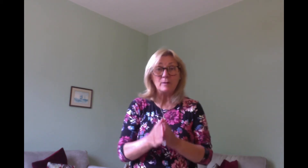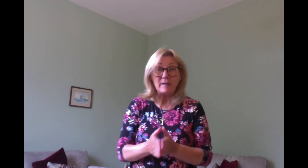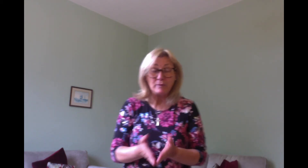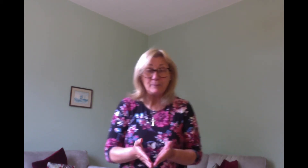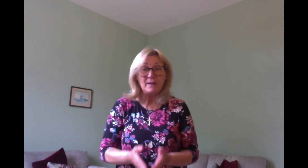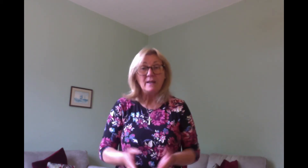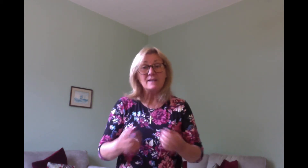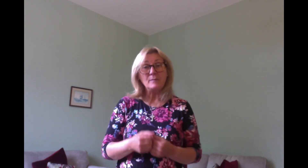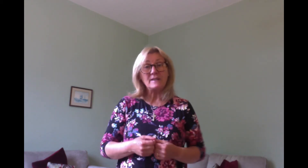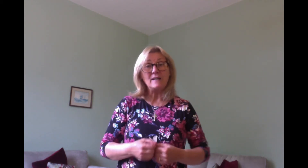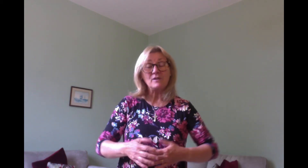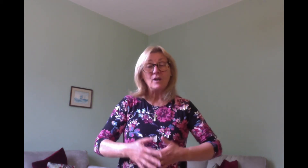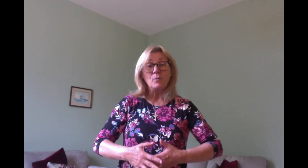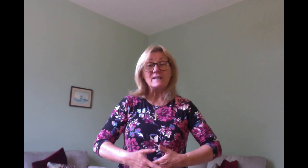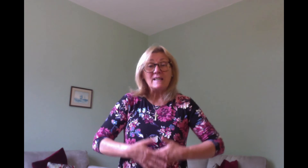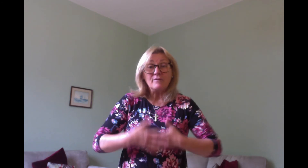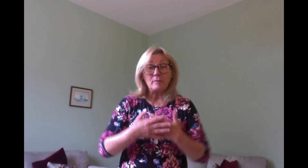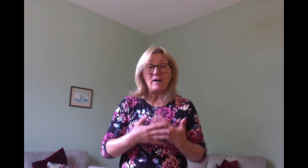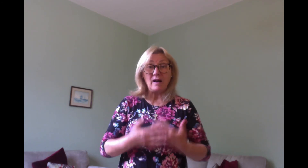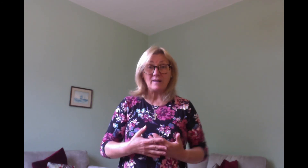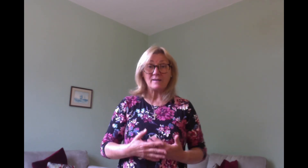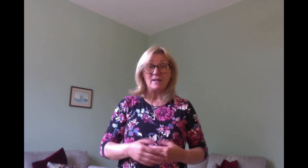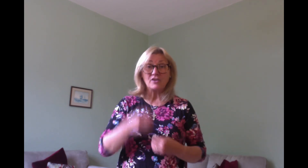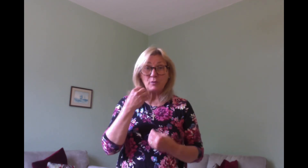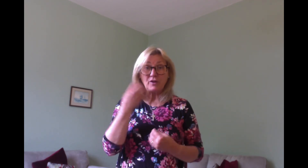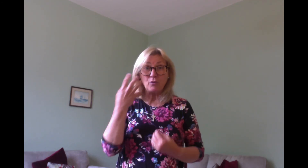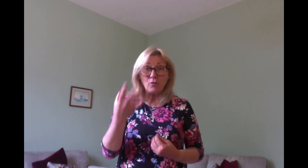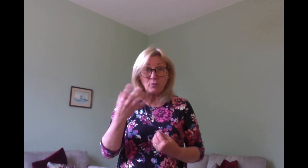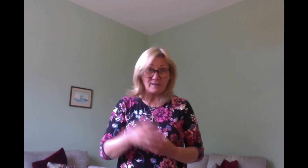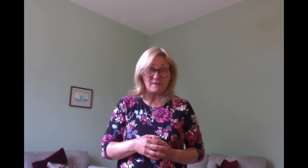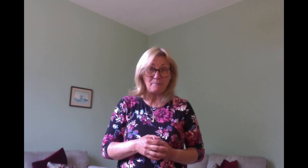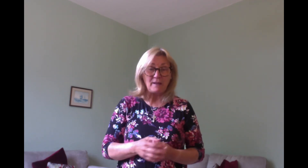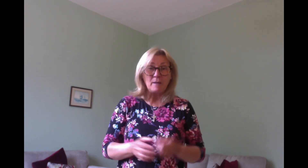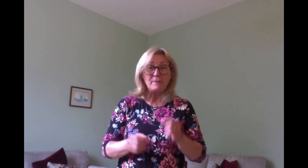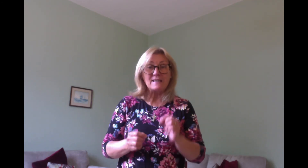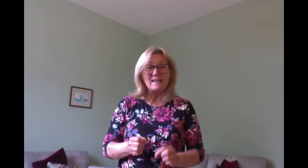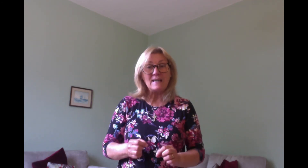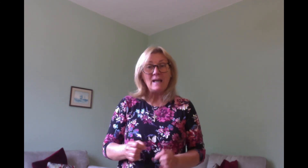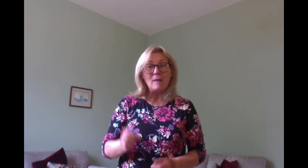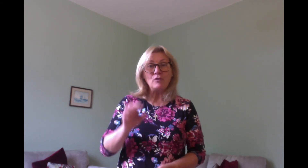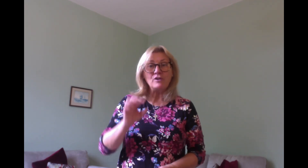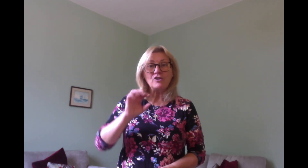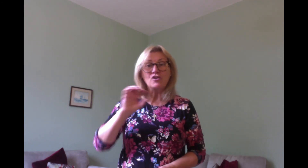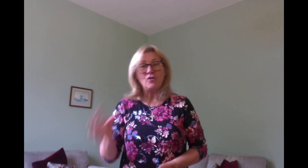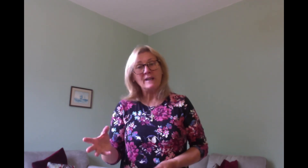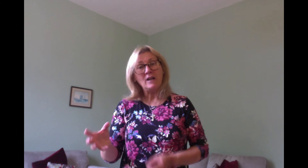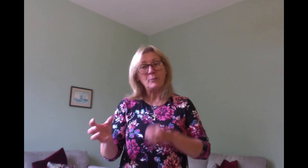Bible, and sometimes we say them from our hearts, just with our own words. But today, I'm going to join our